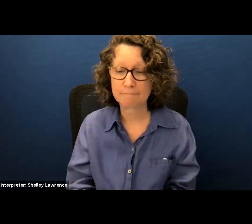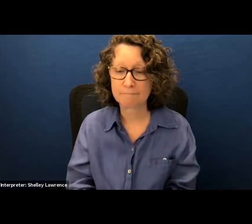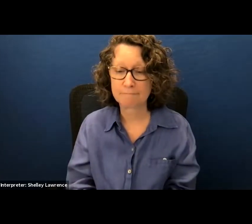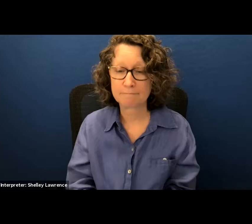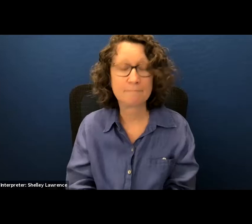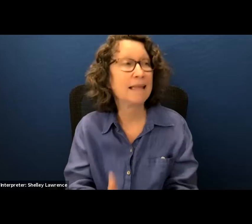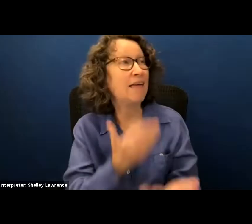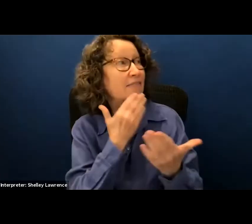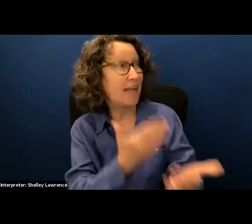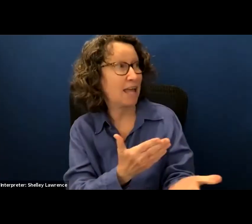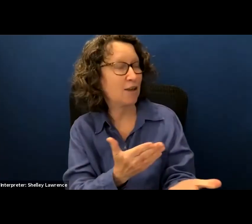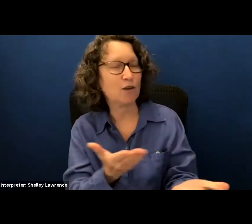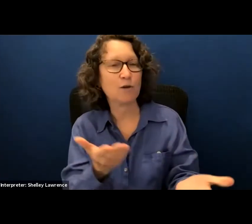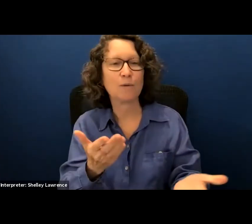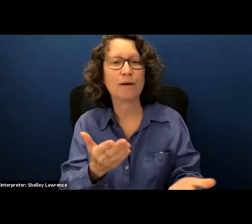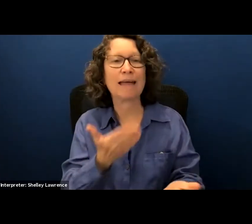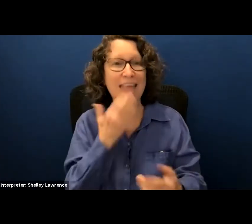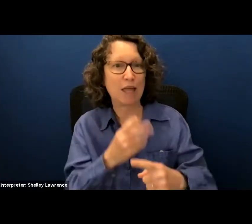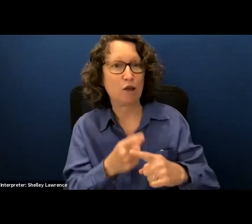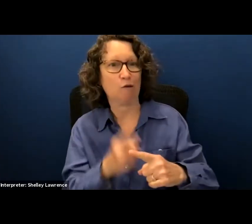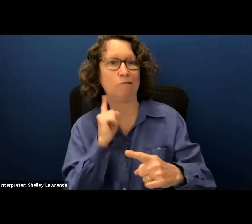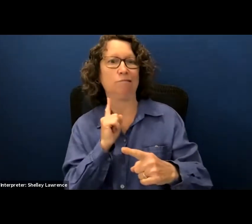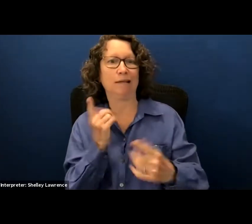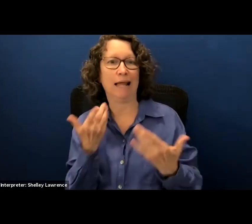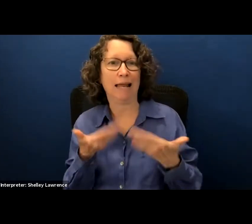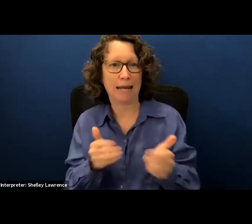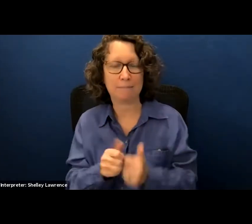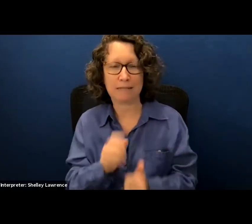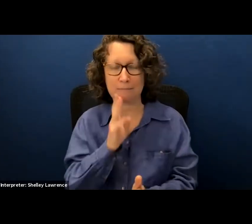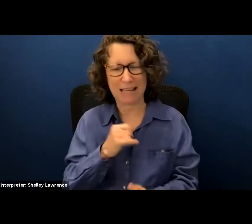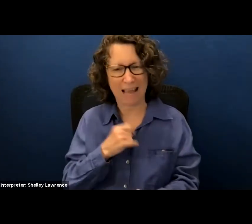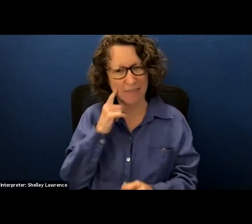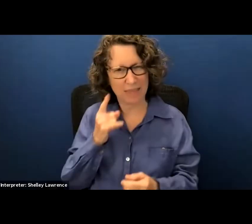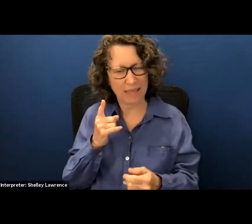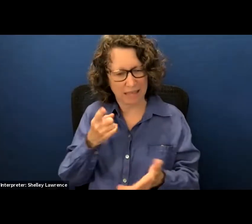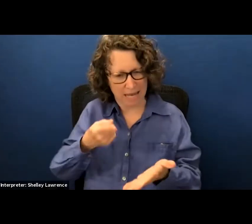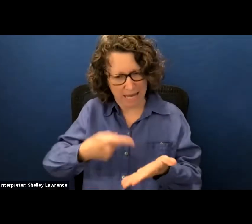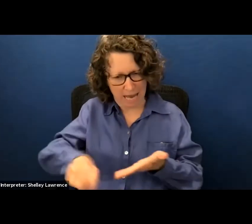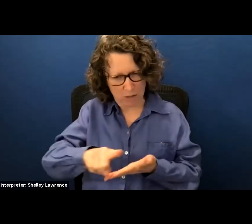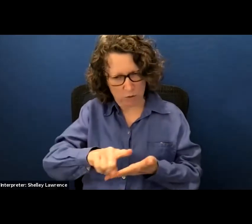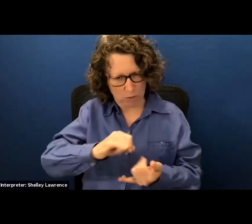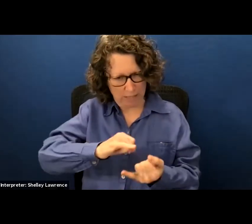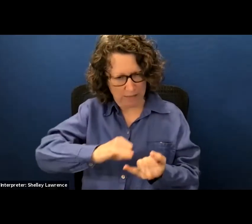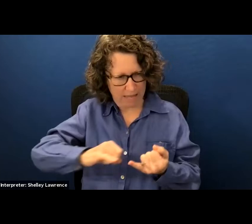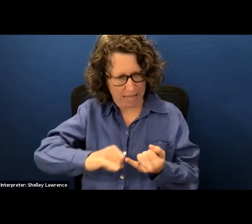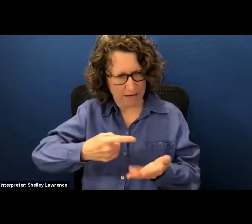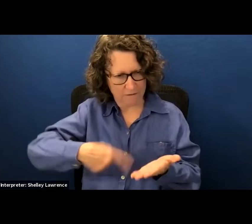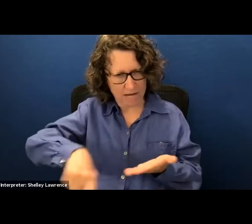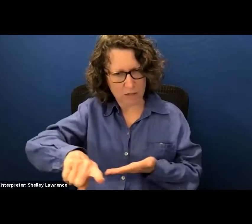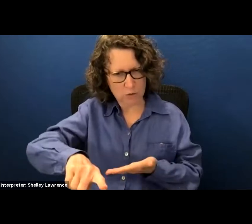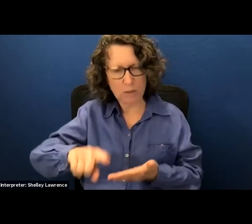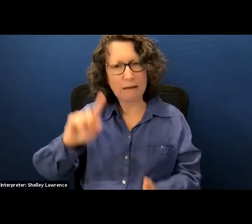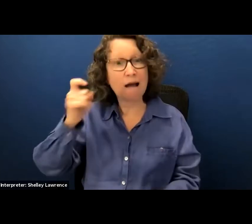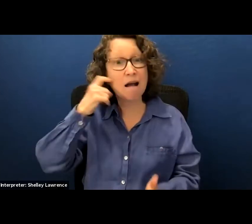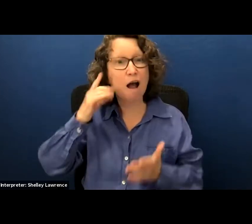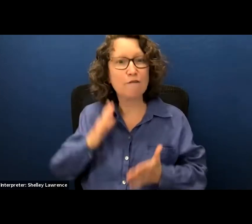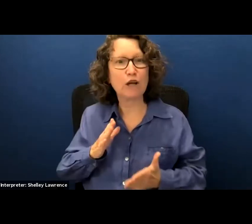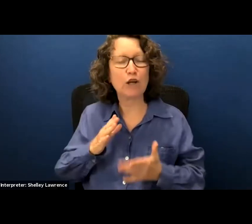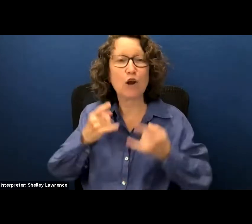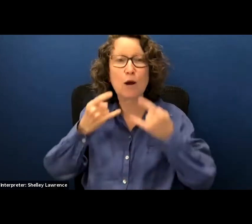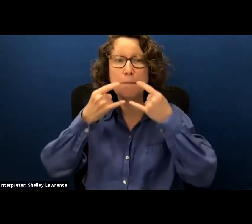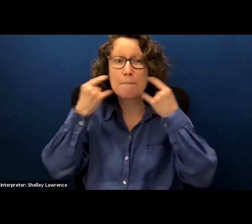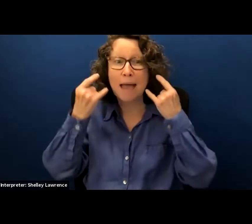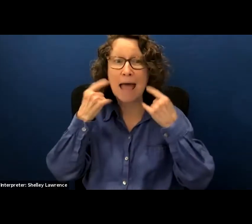Thank you. Here I am. Thank you for unmuting me. I believe it's the end of next week. The governor is removing the